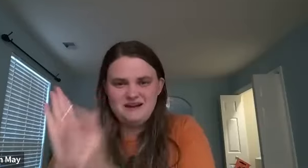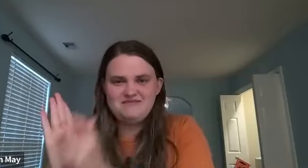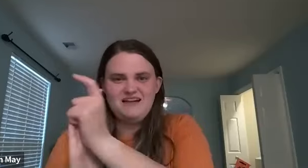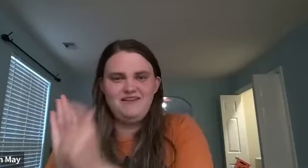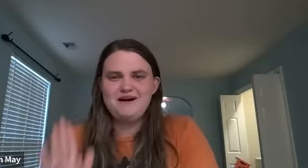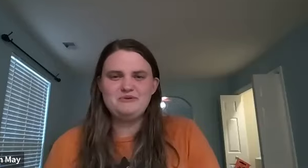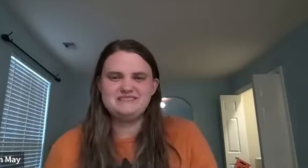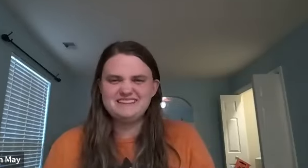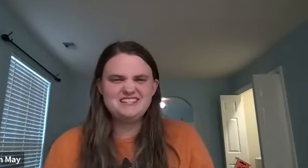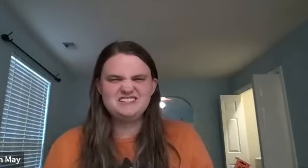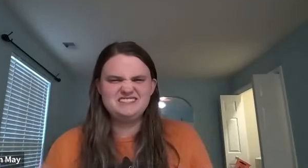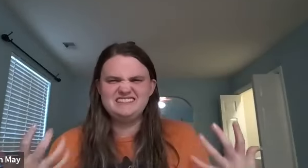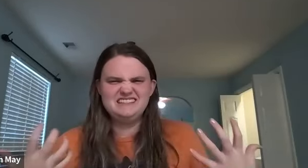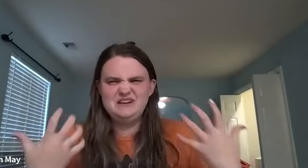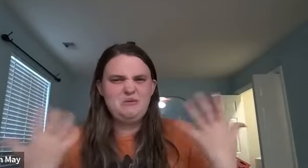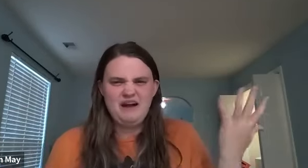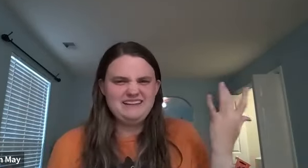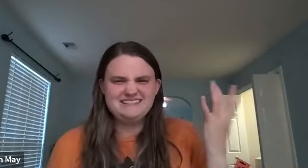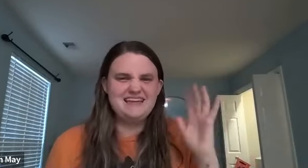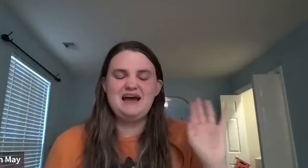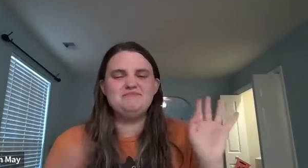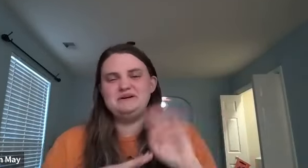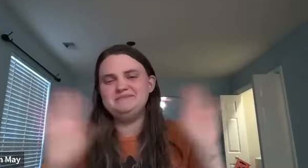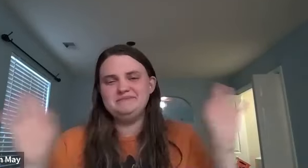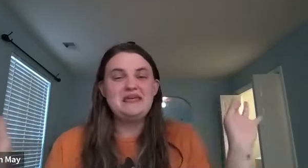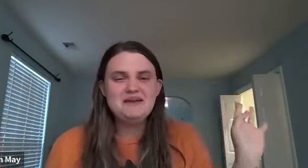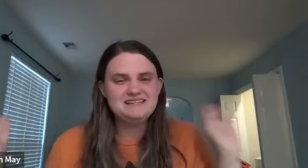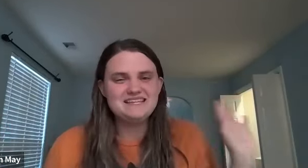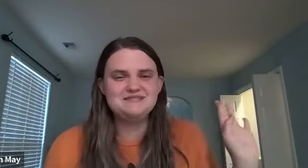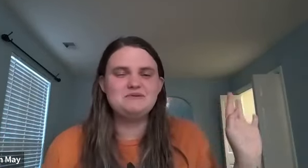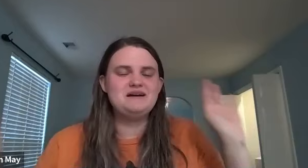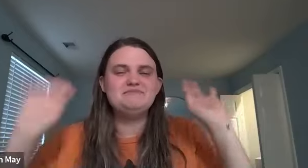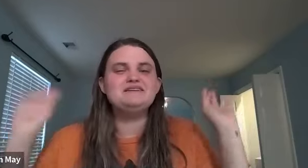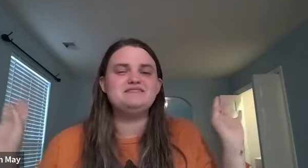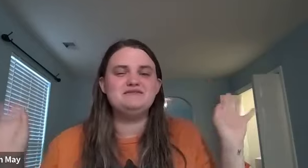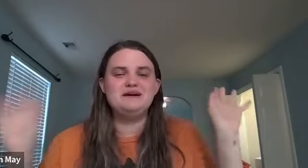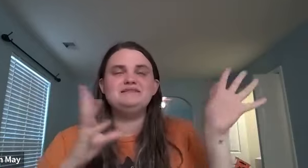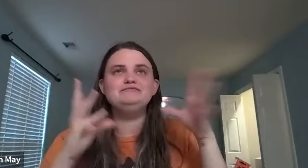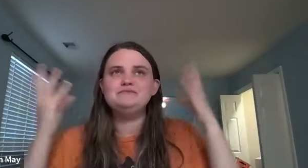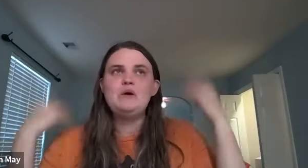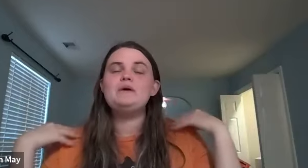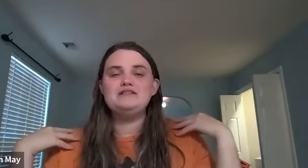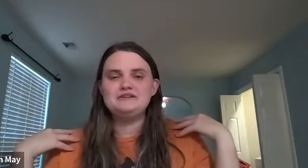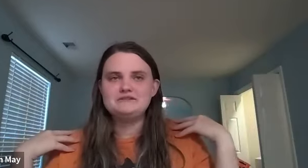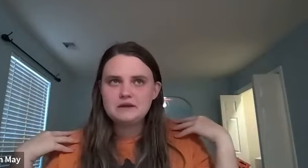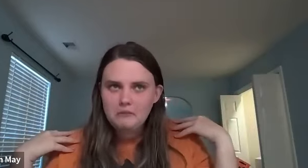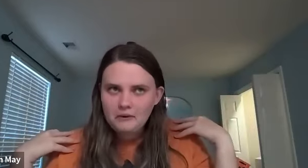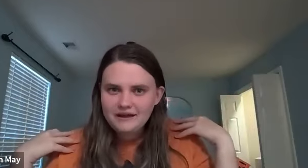have that law, I'm always like, why is it that? But it makes sense. But when I learned it, I was like, what